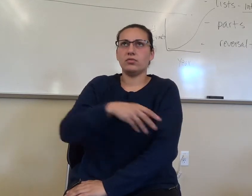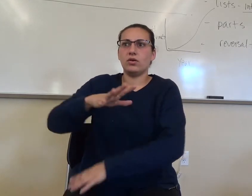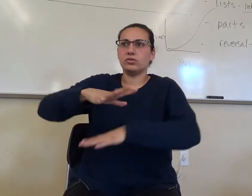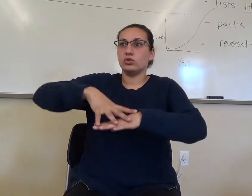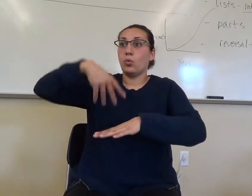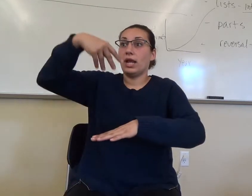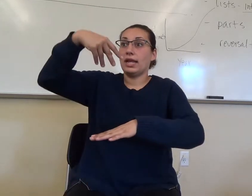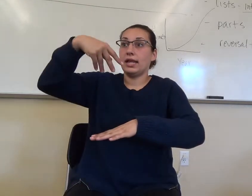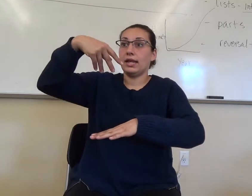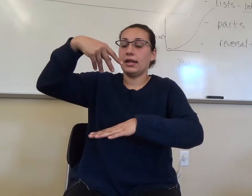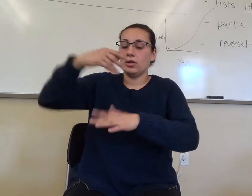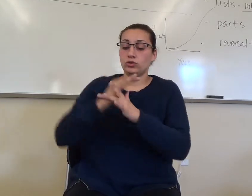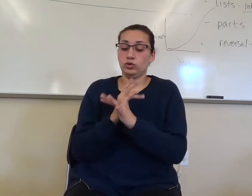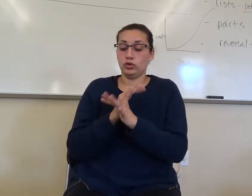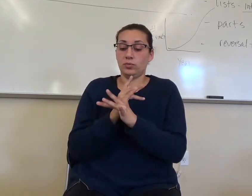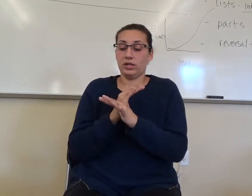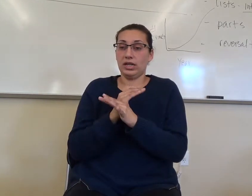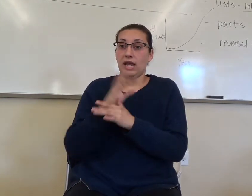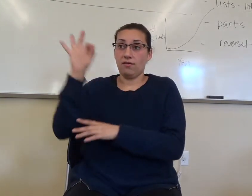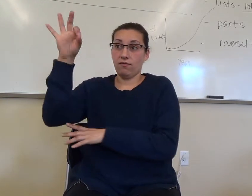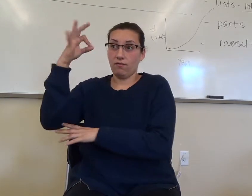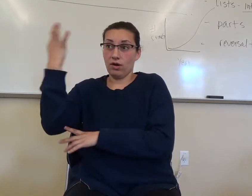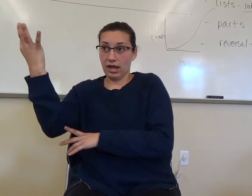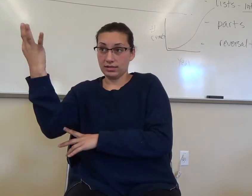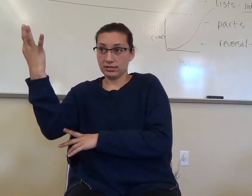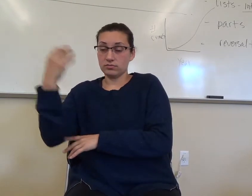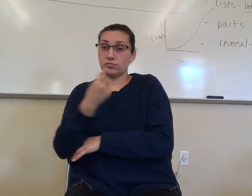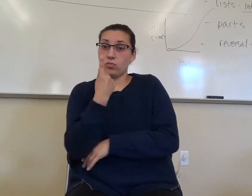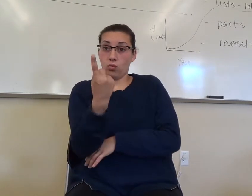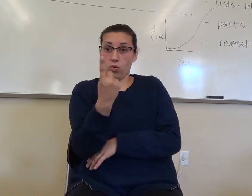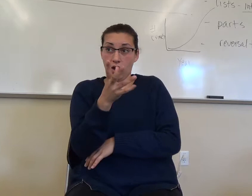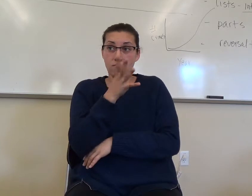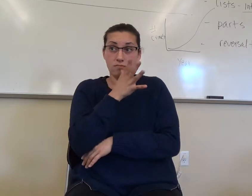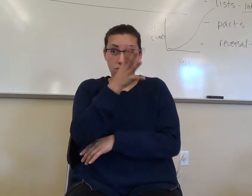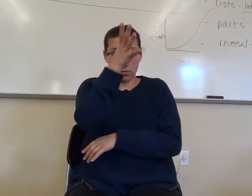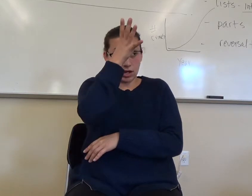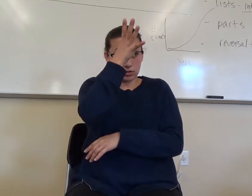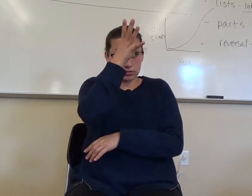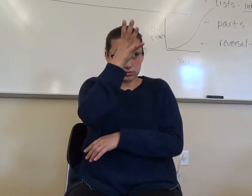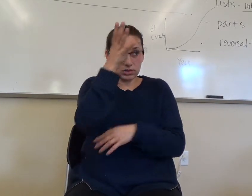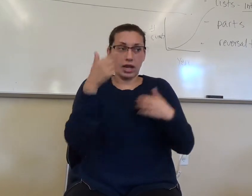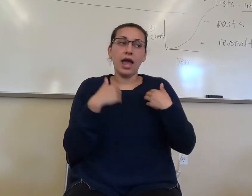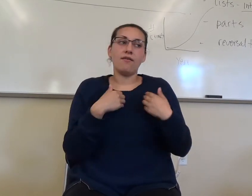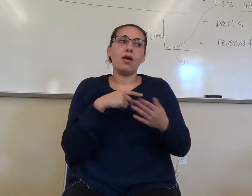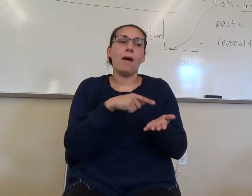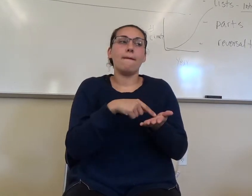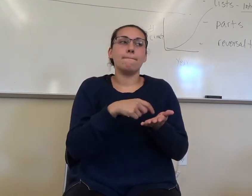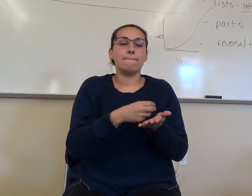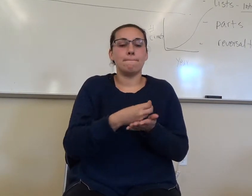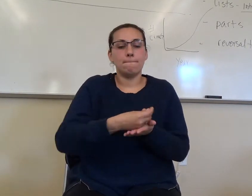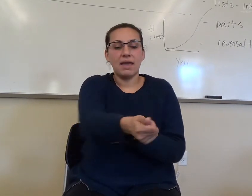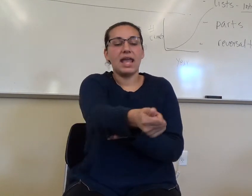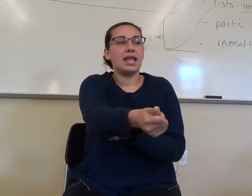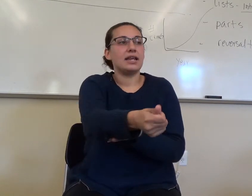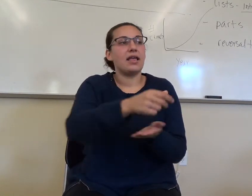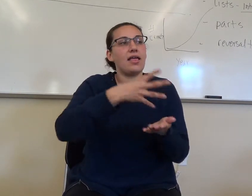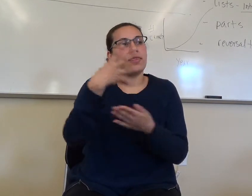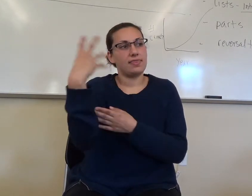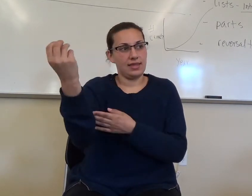one parent can take a paid infant care leave supported by the employer or a social insurance fund. So one parent